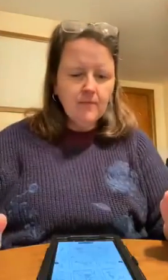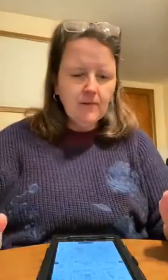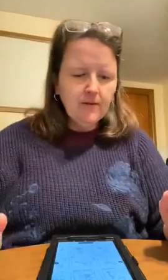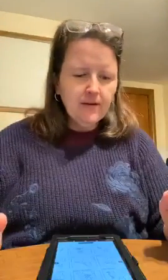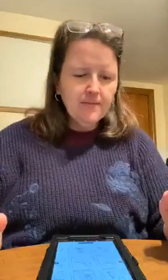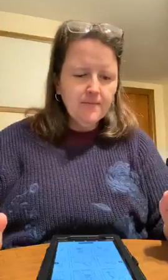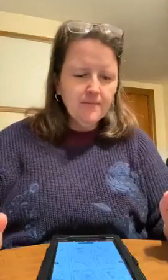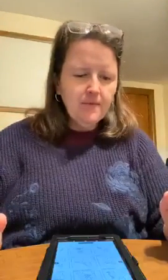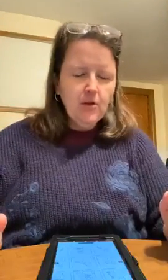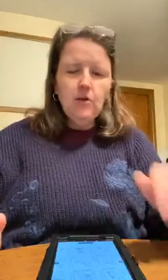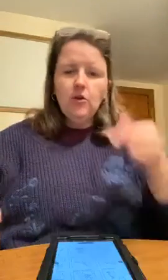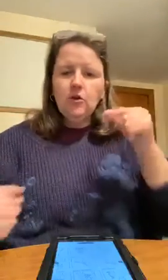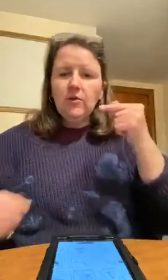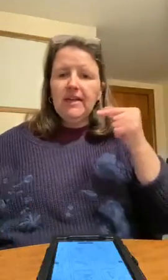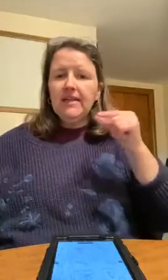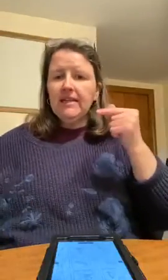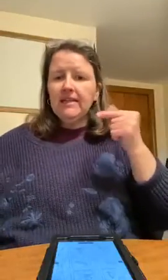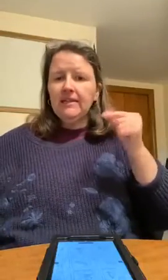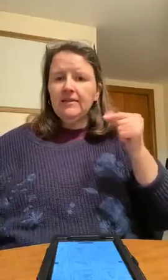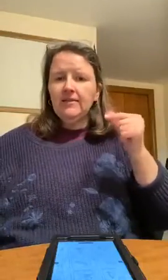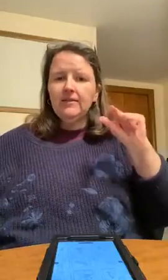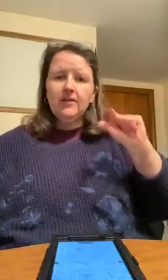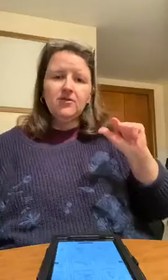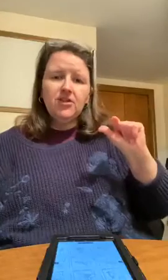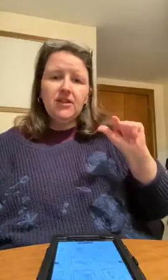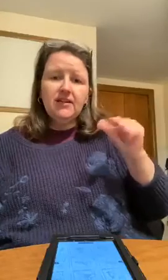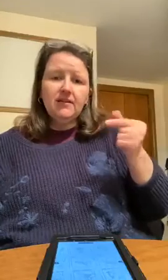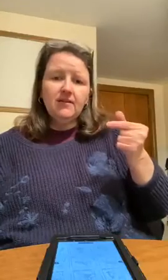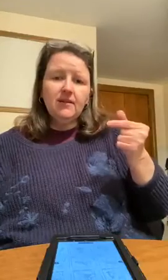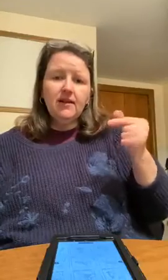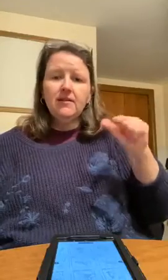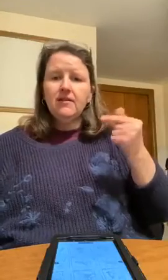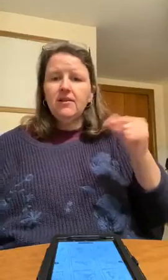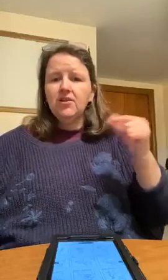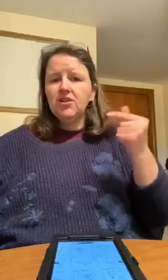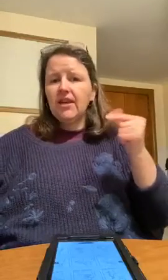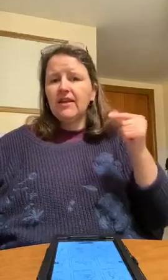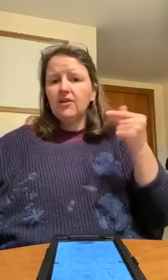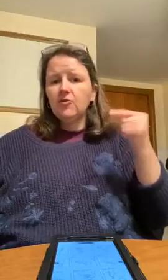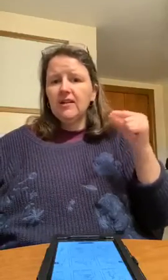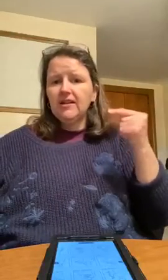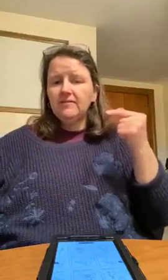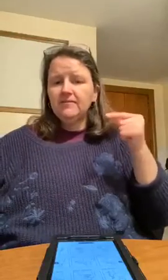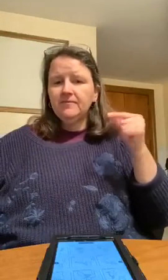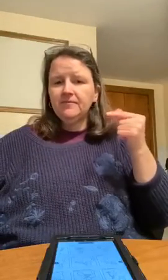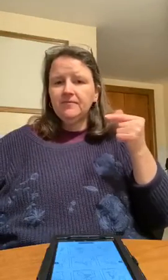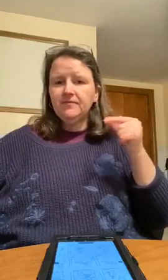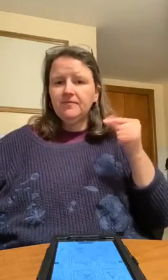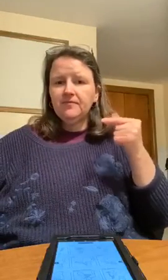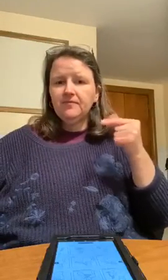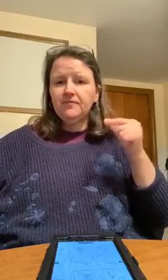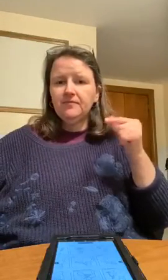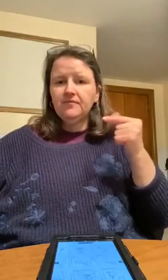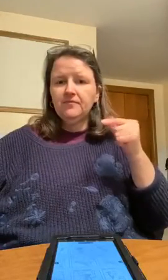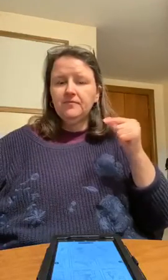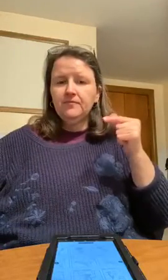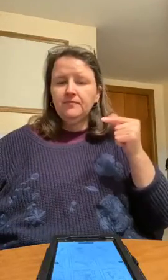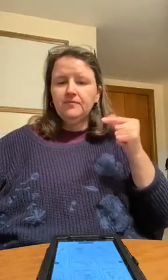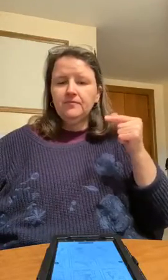Okay. Green. There's your G. Okay. Just shake it. Green.